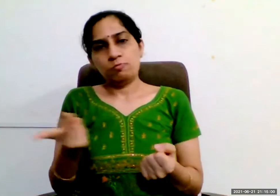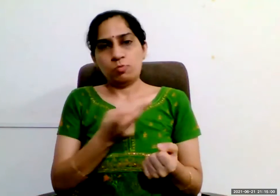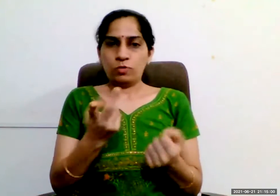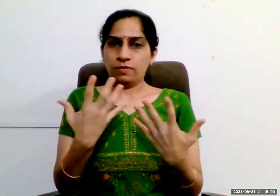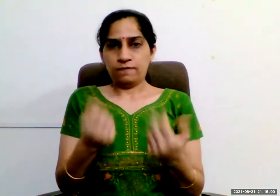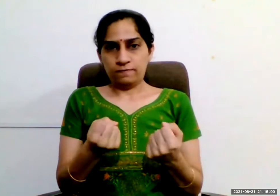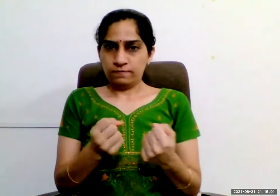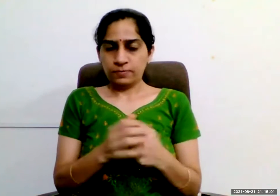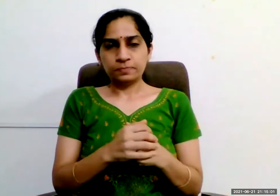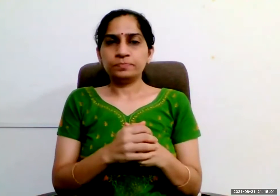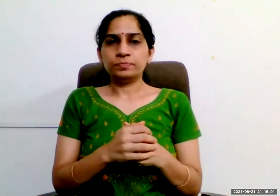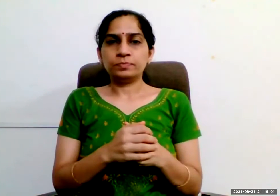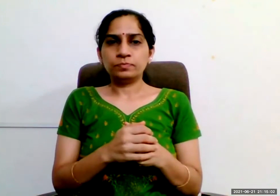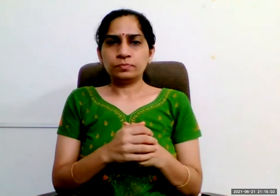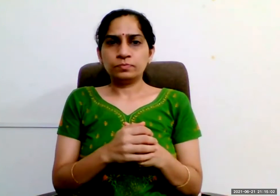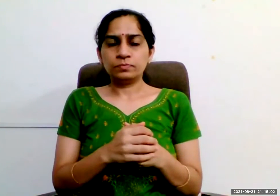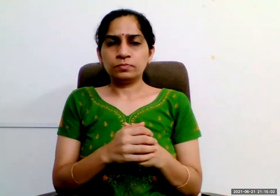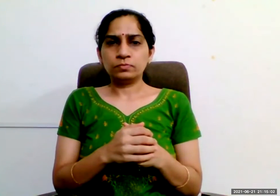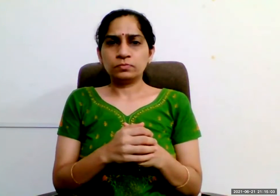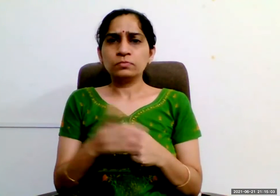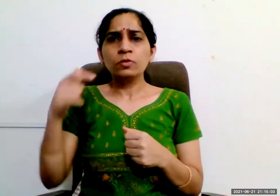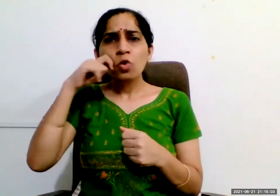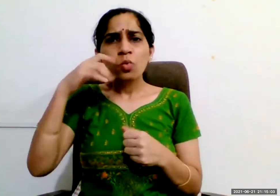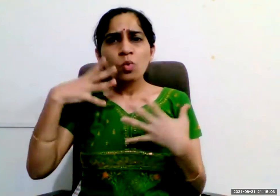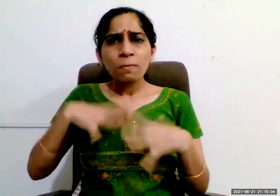So humans are also eating and animals are eating.